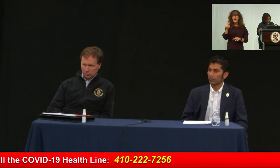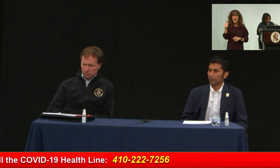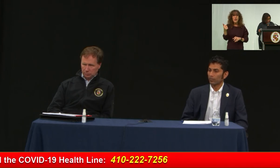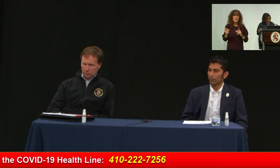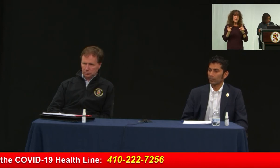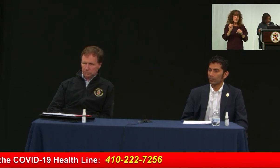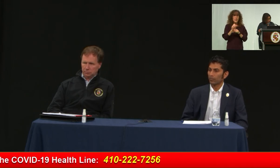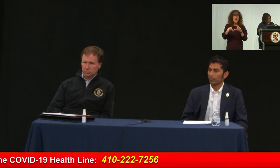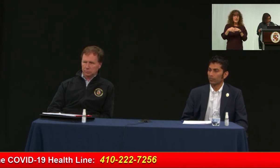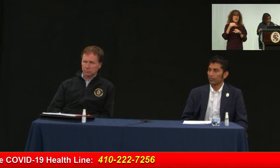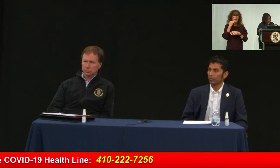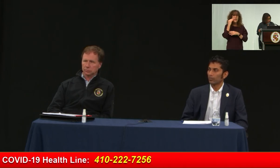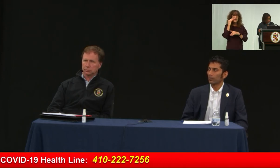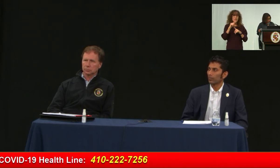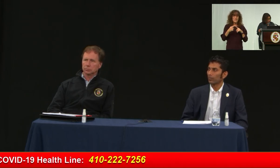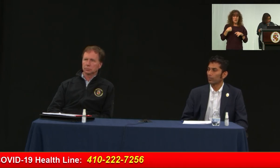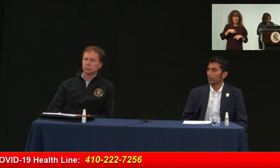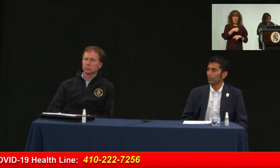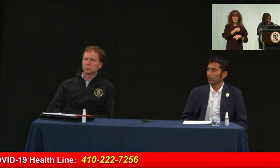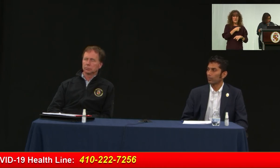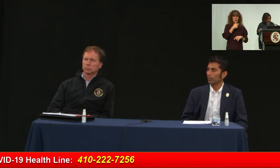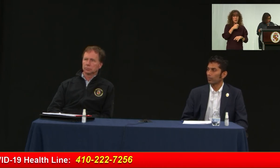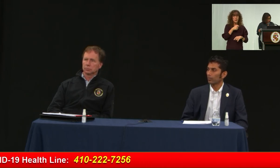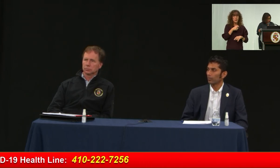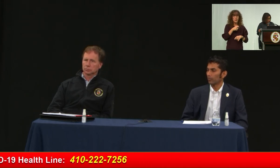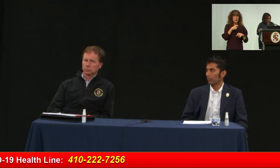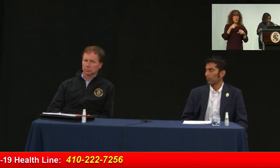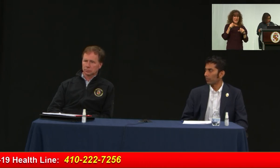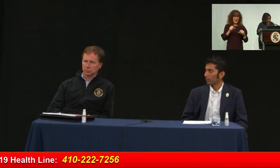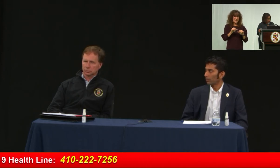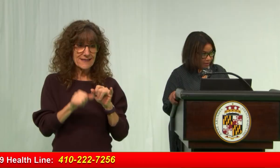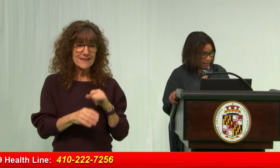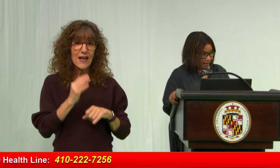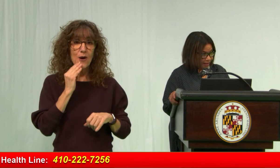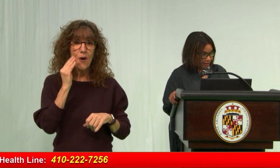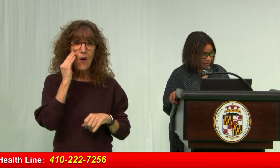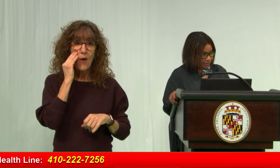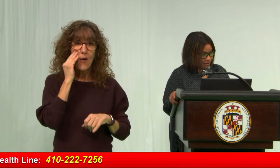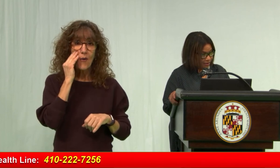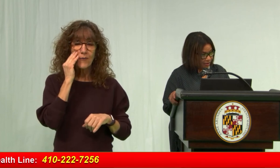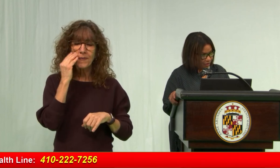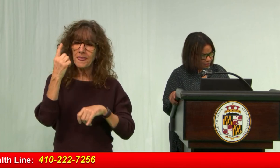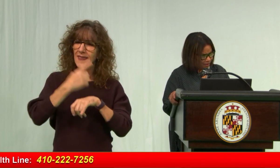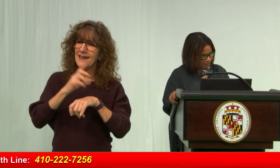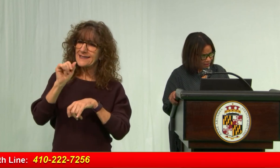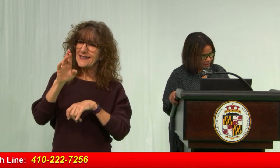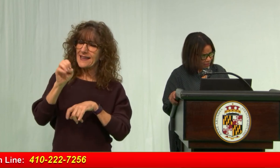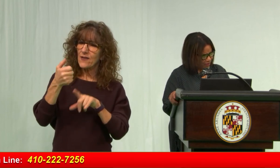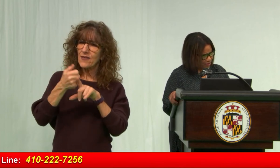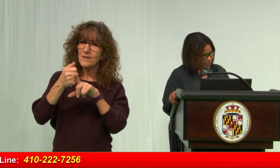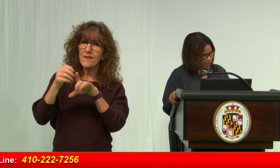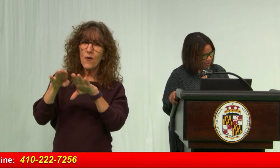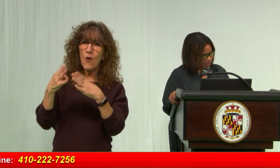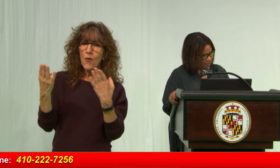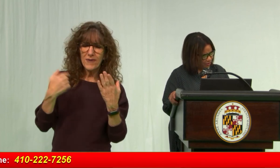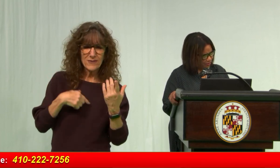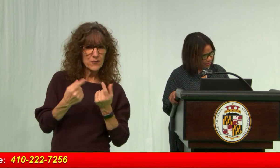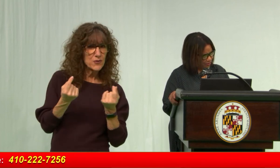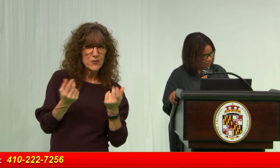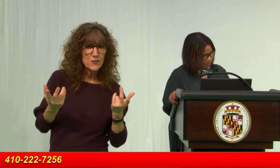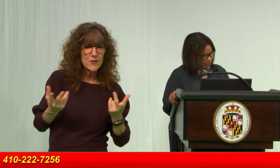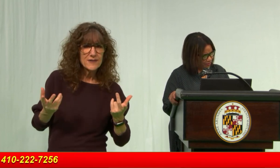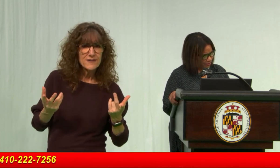homes, but for those of us who can keep the kids home, but where daycares are still open, what should we do?